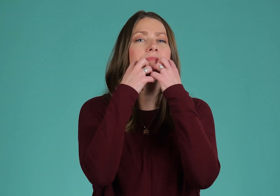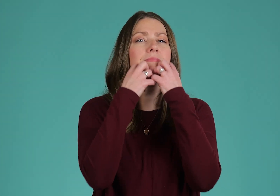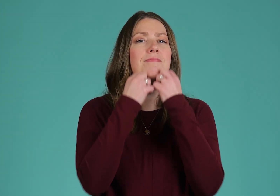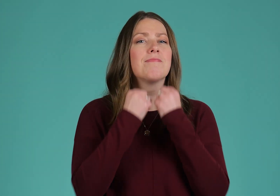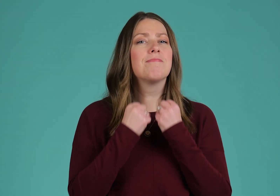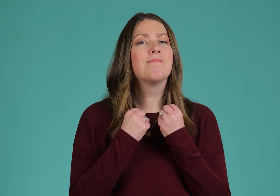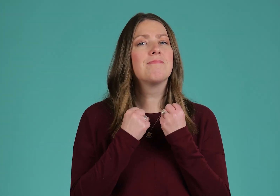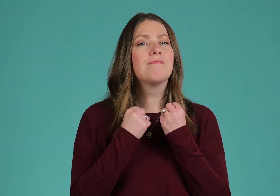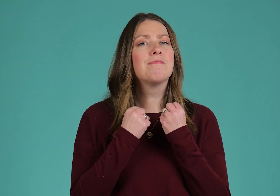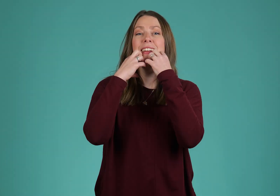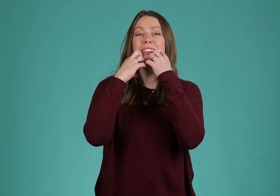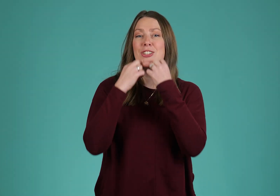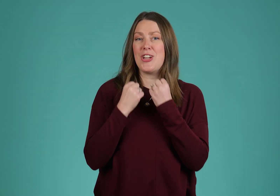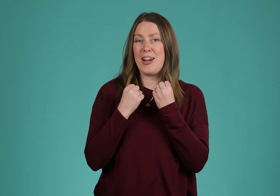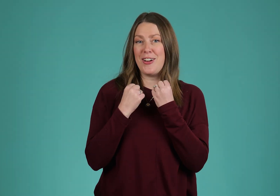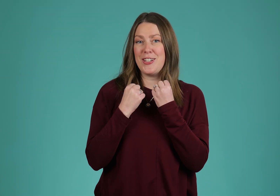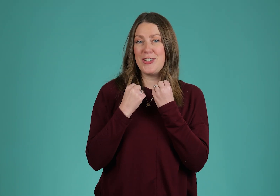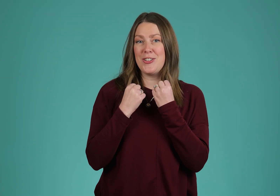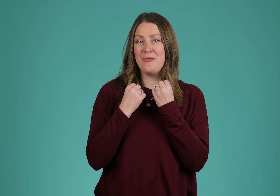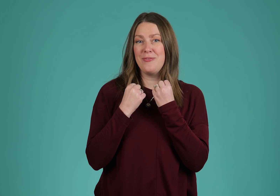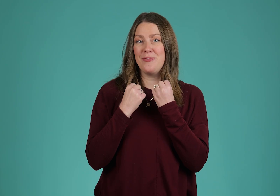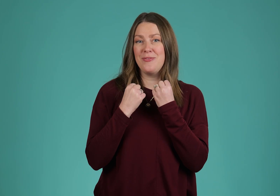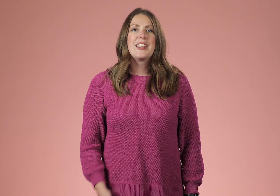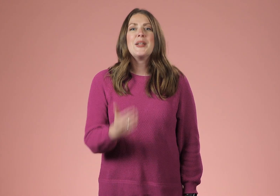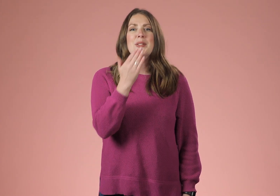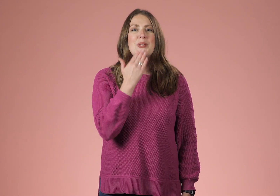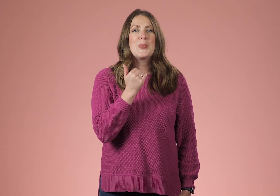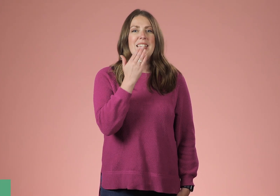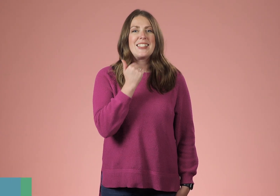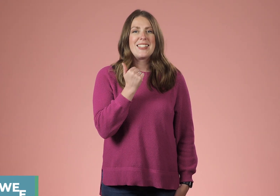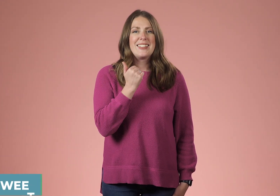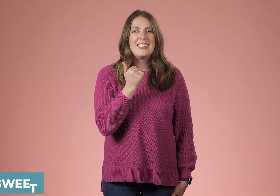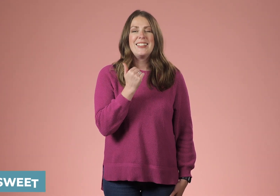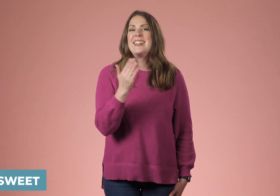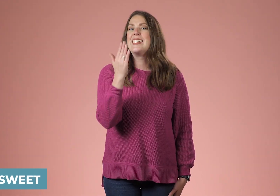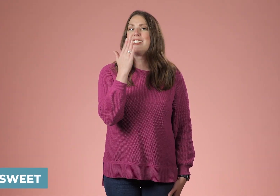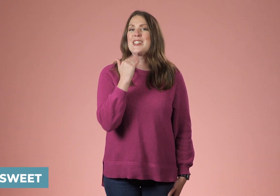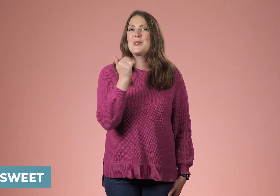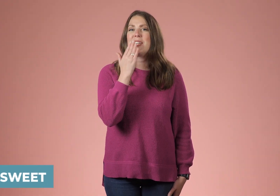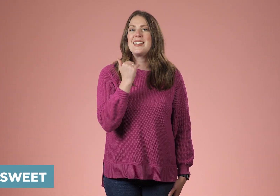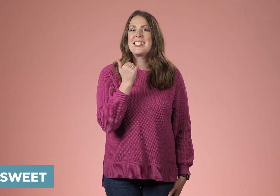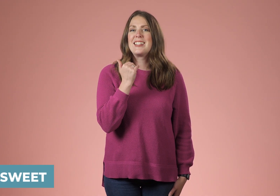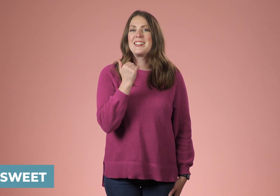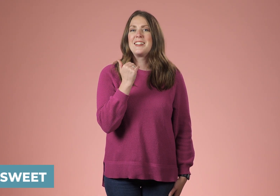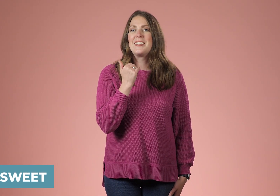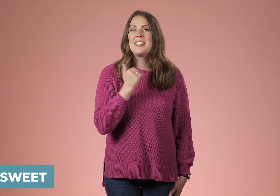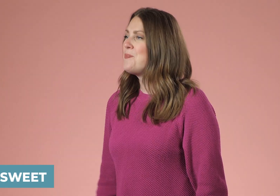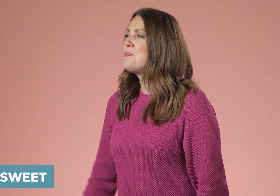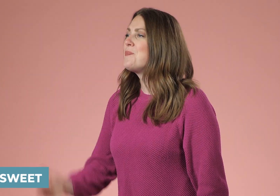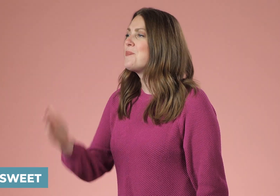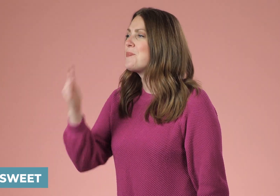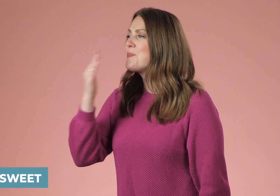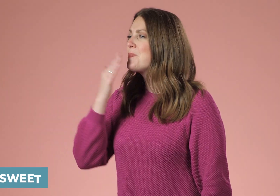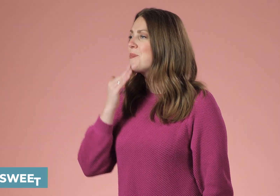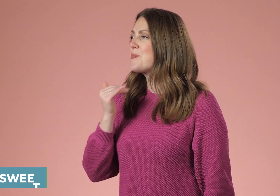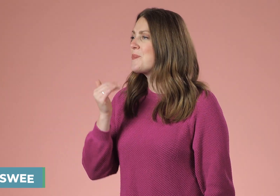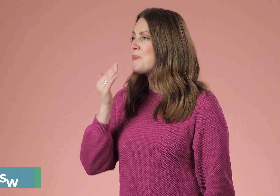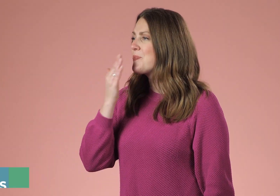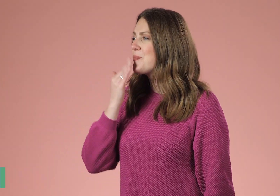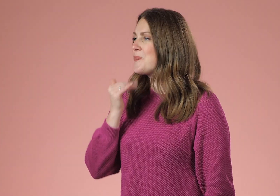your chin. Cherish. Sweet. Sweet. You have these 4 fingers coming